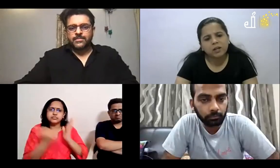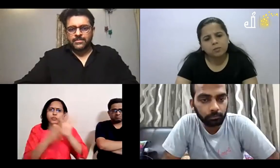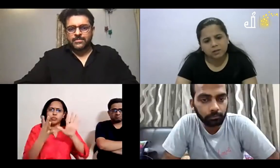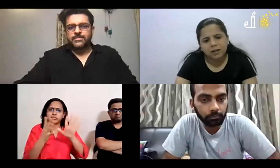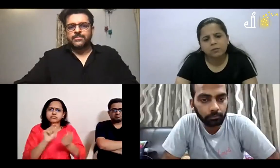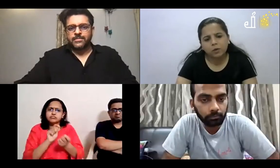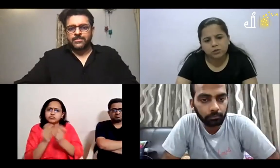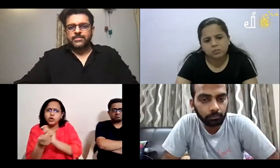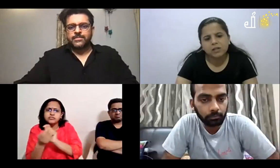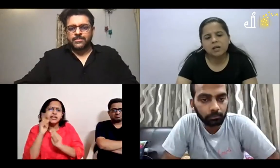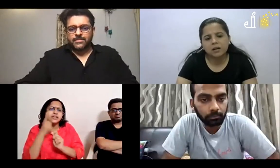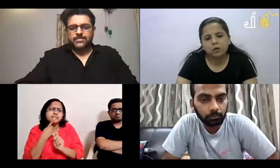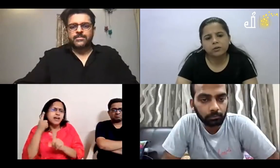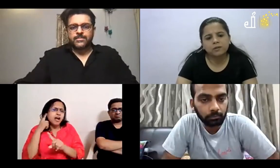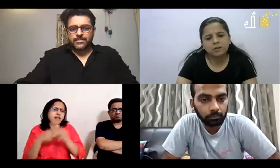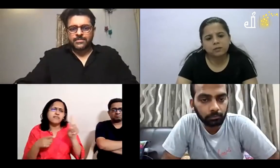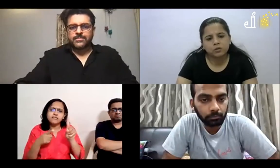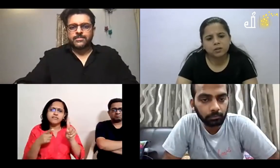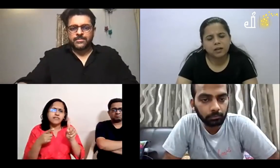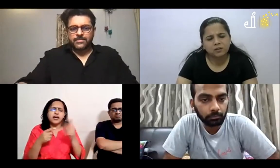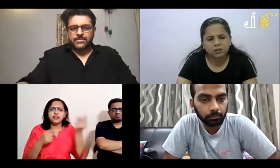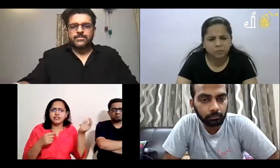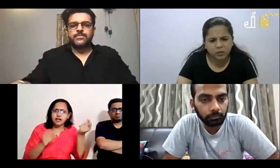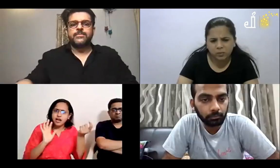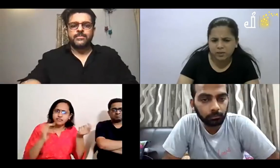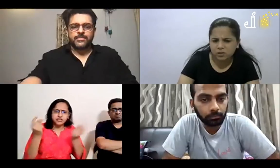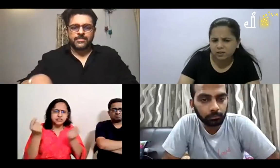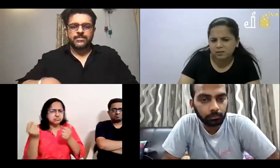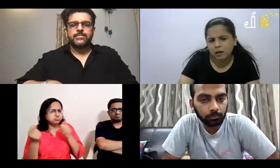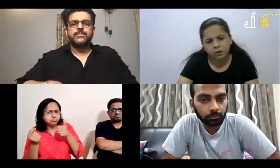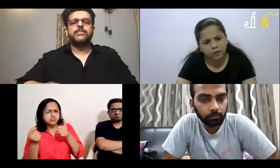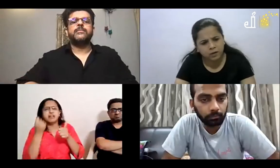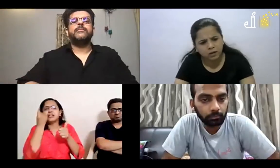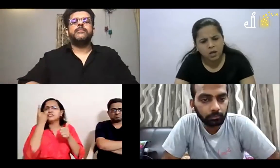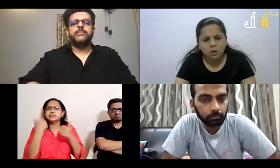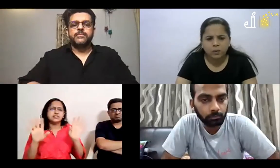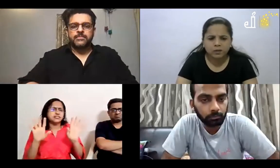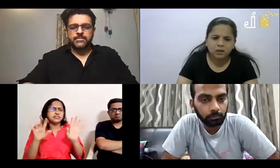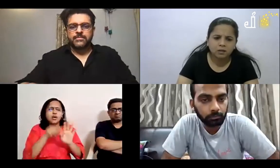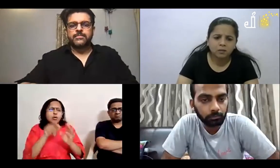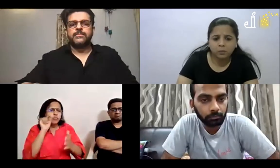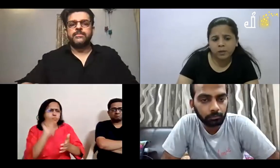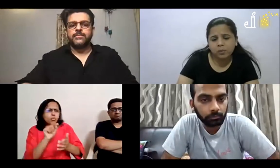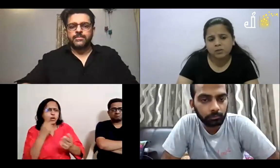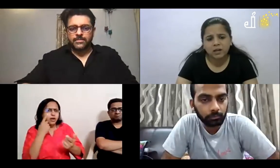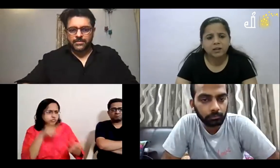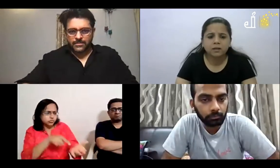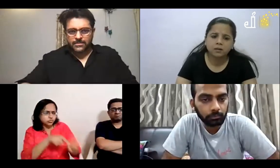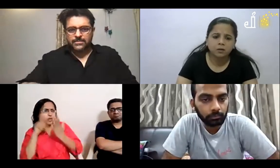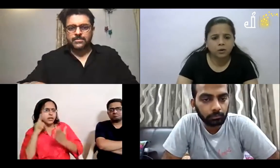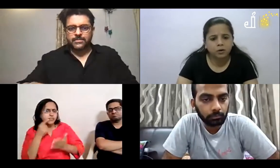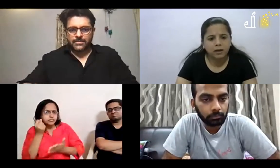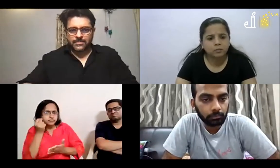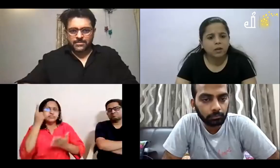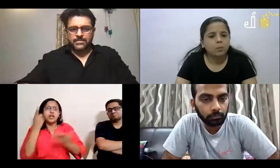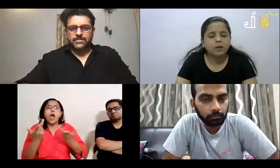the 3 months I've been watching my child, continuously watching. I thought that maybe my child is hard of hearing, maybe my child can hear